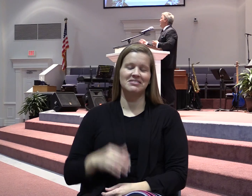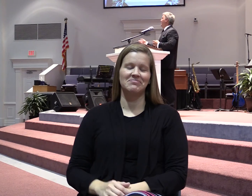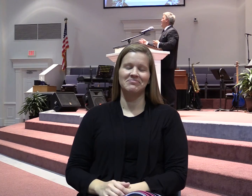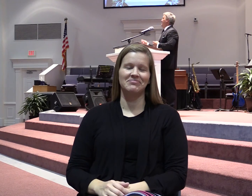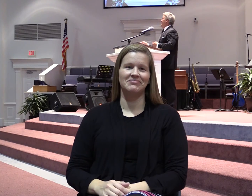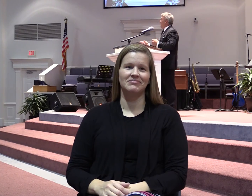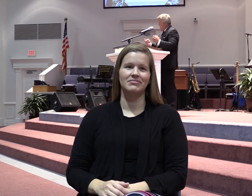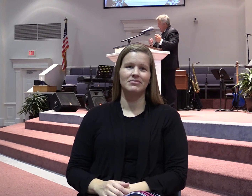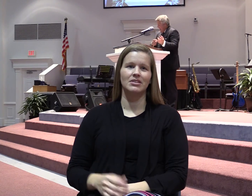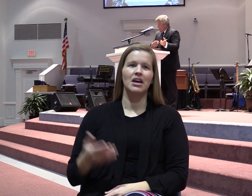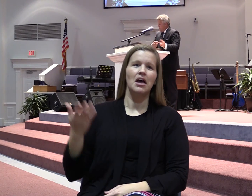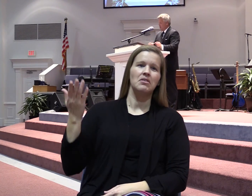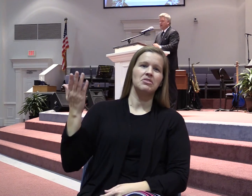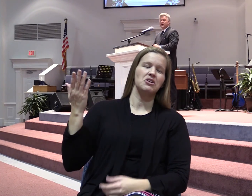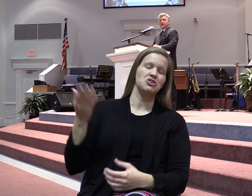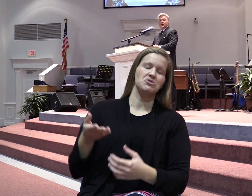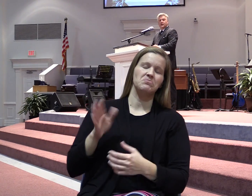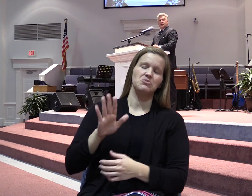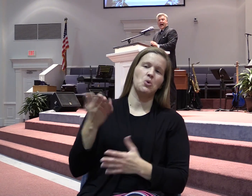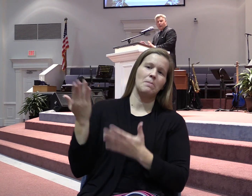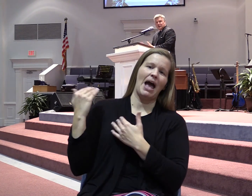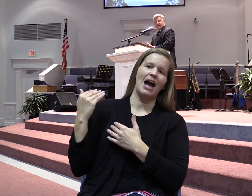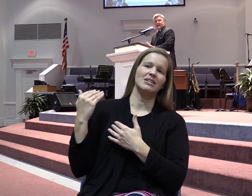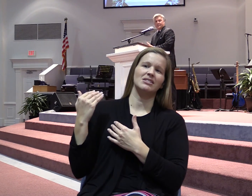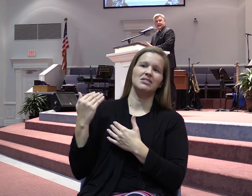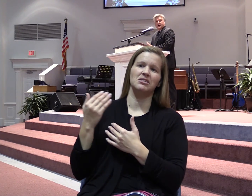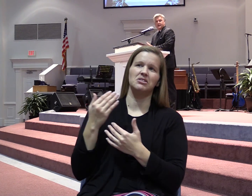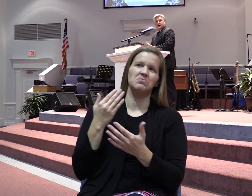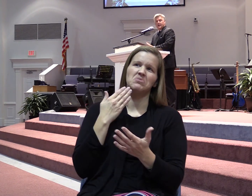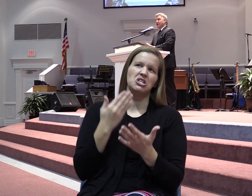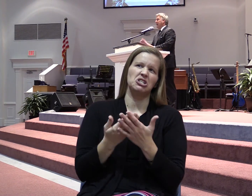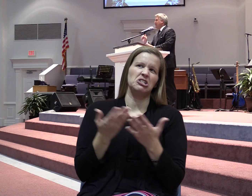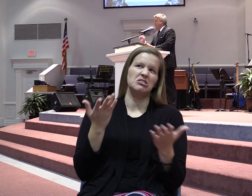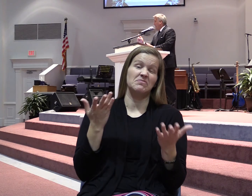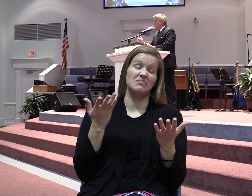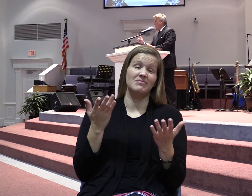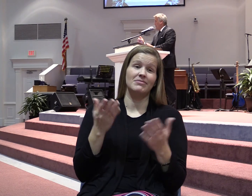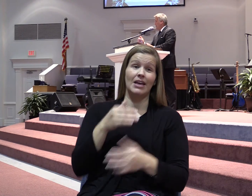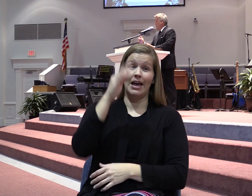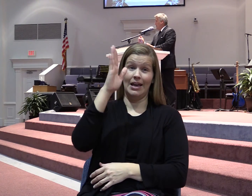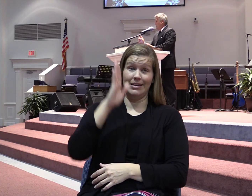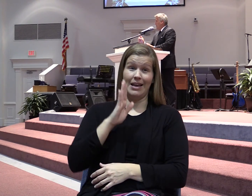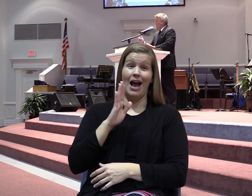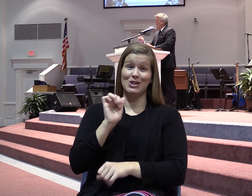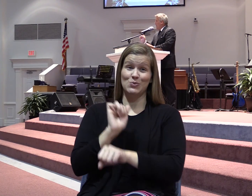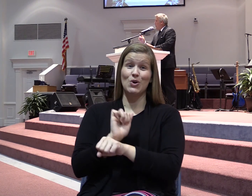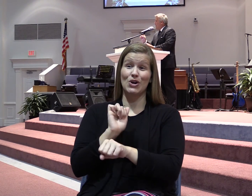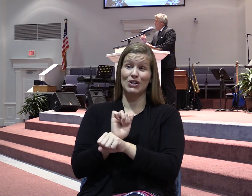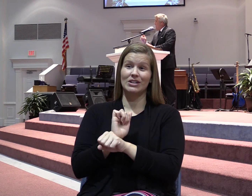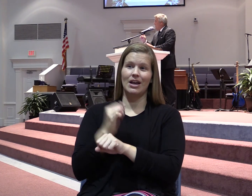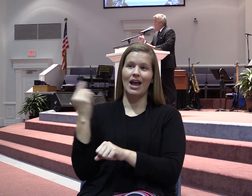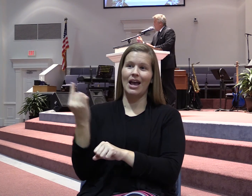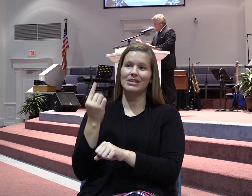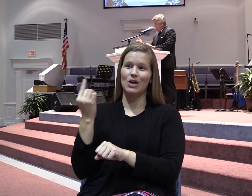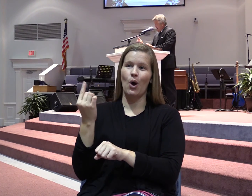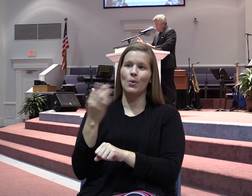former is better than the latter. But I want you to hear me. God's second work is always